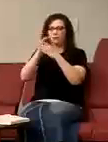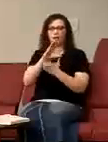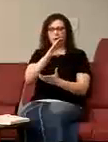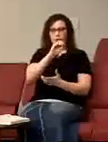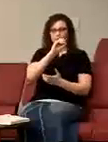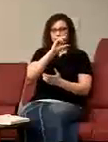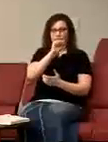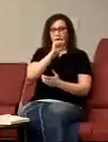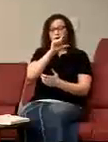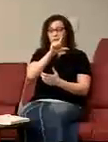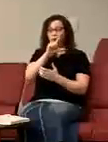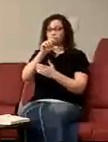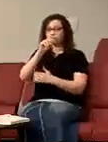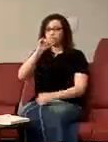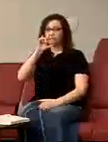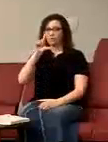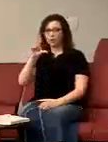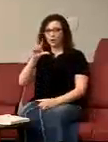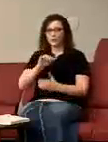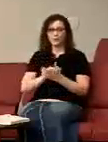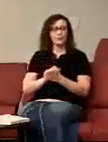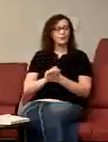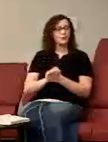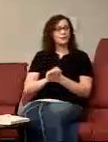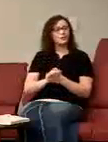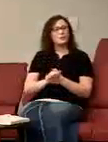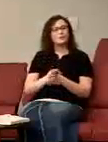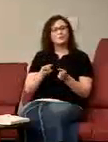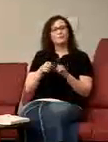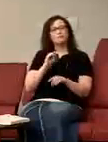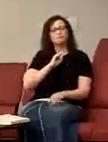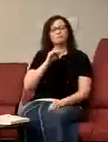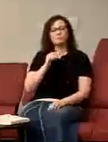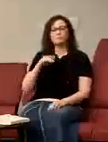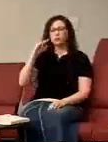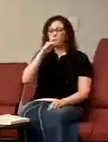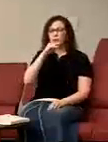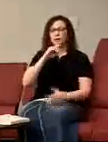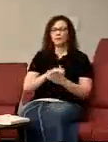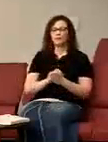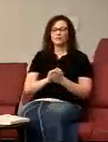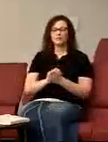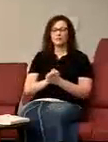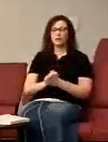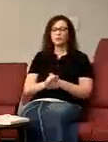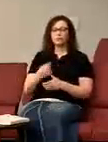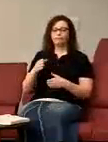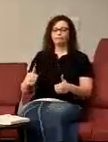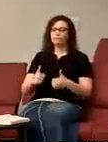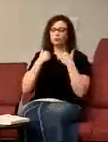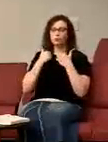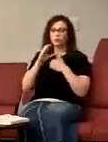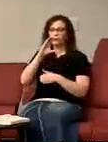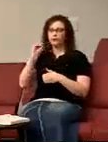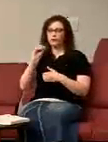oil in there, and that tells. And plus, I don't know. When I was a kid, we lived in Colorado. There was lots of fossils, and I mean everything was